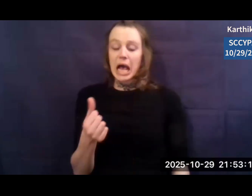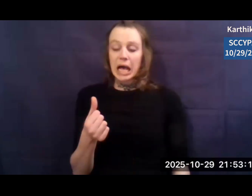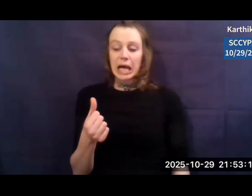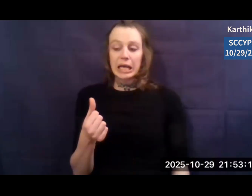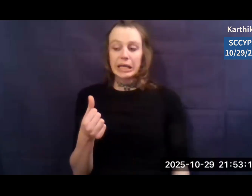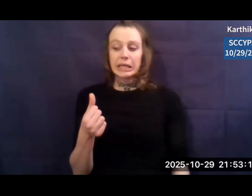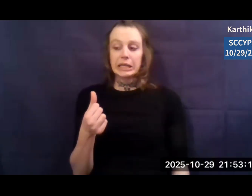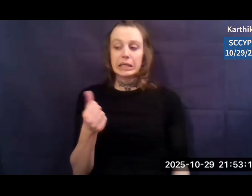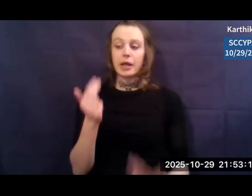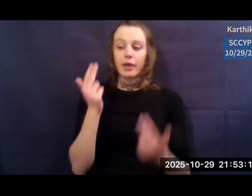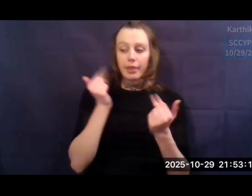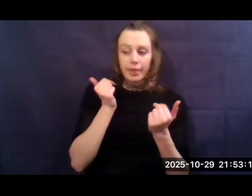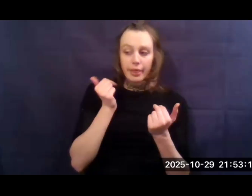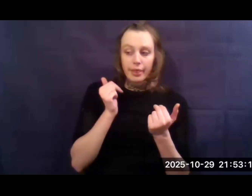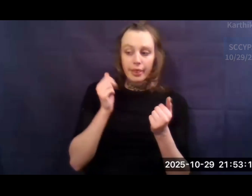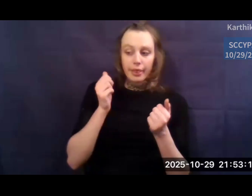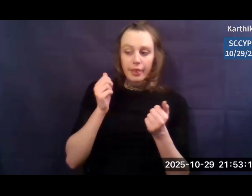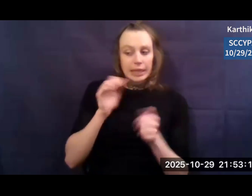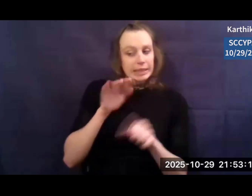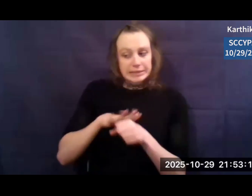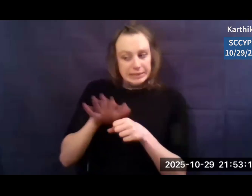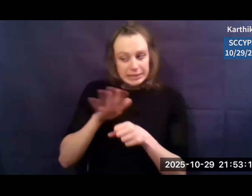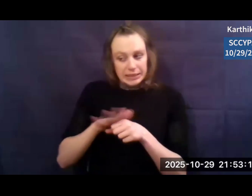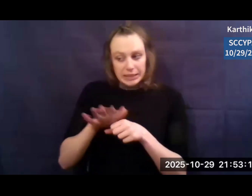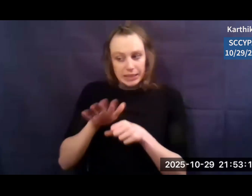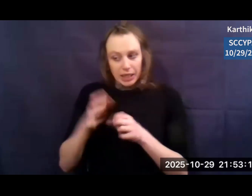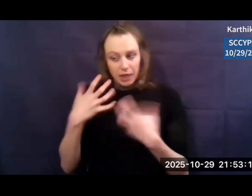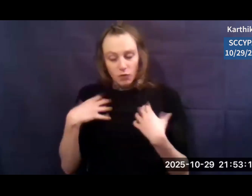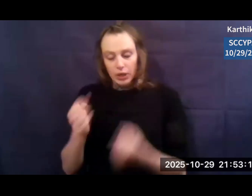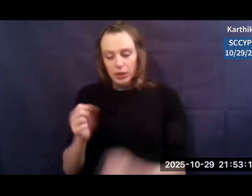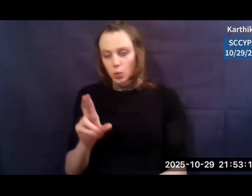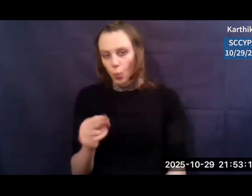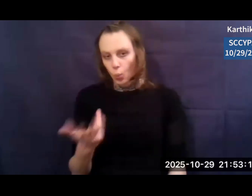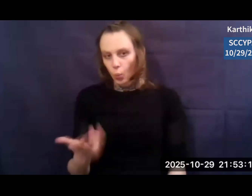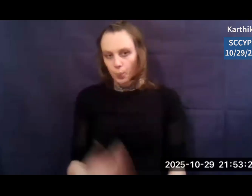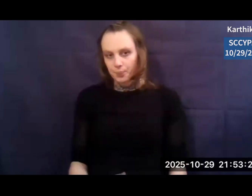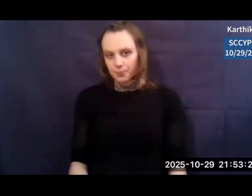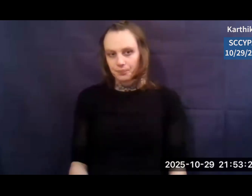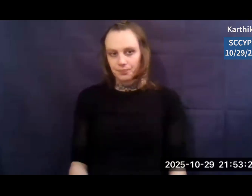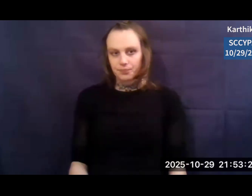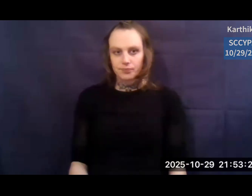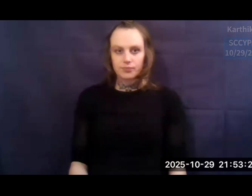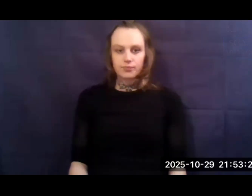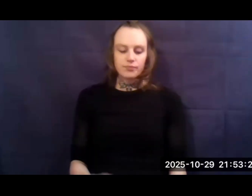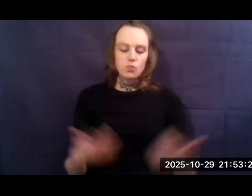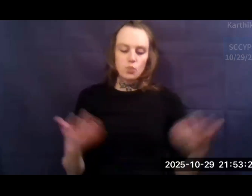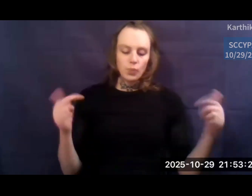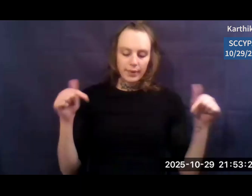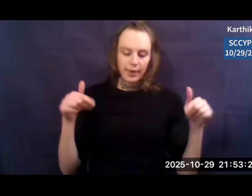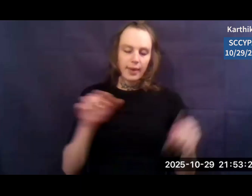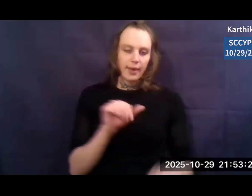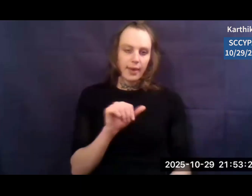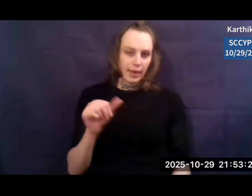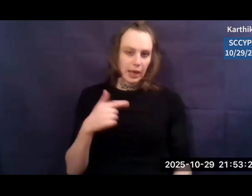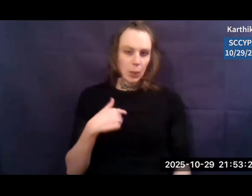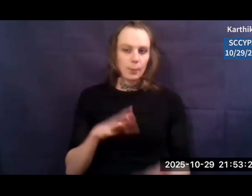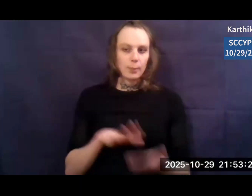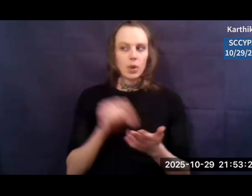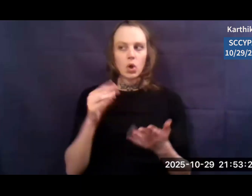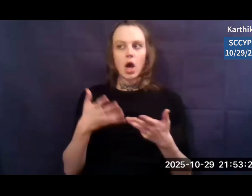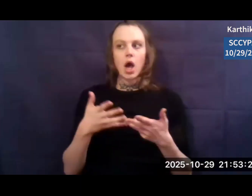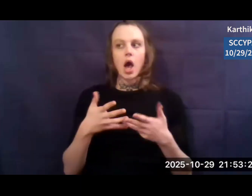back in that situation. Like in AA, I've learned a lot about how to